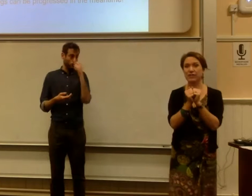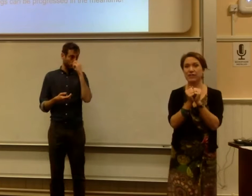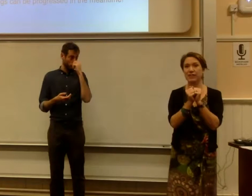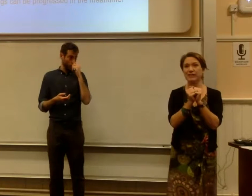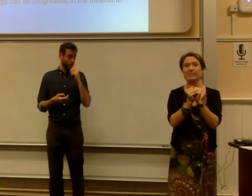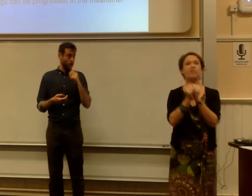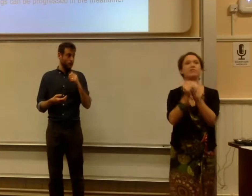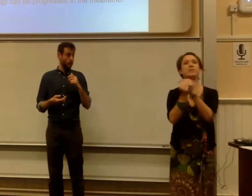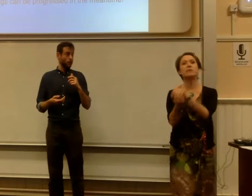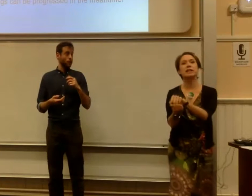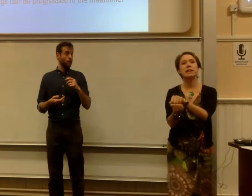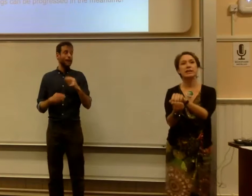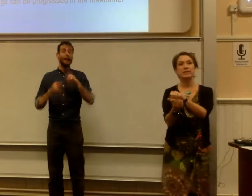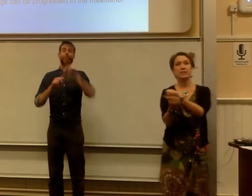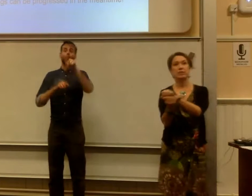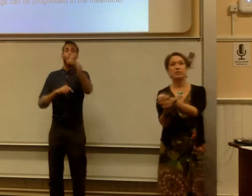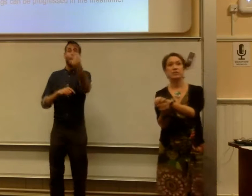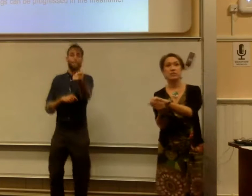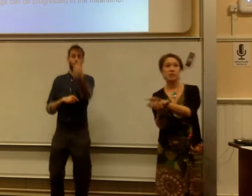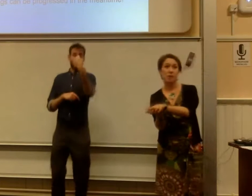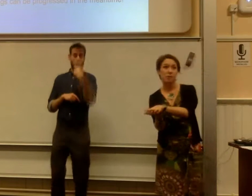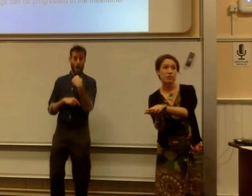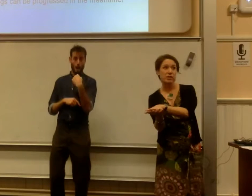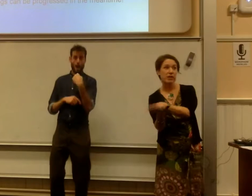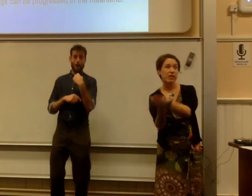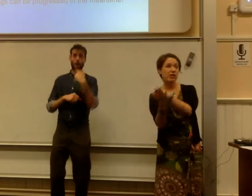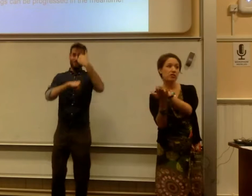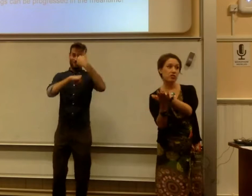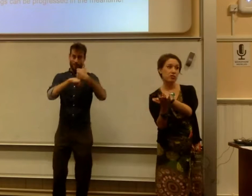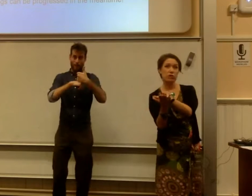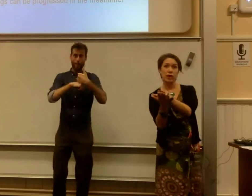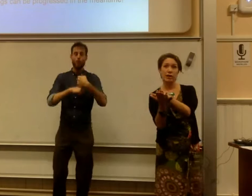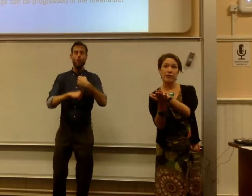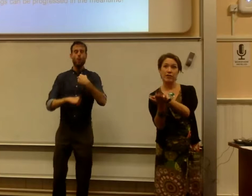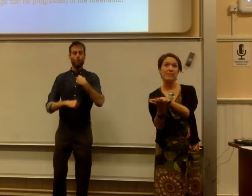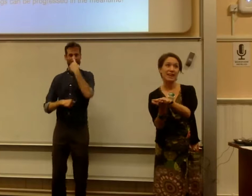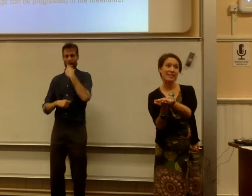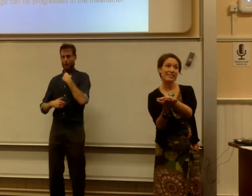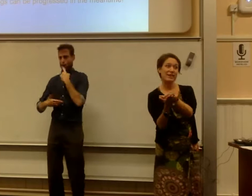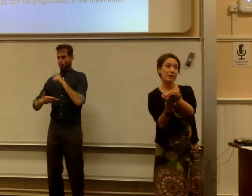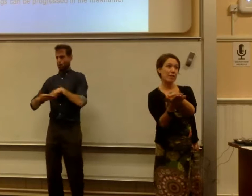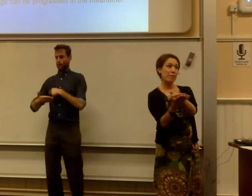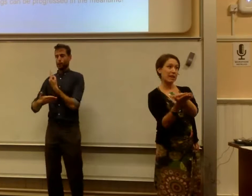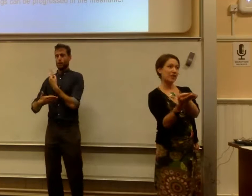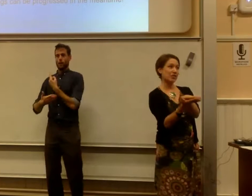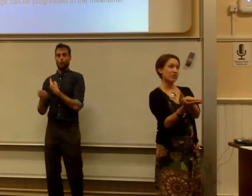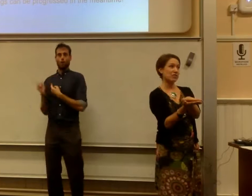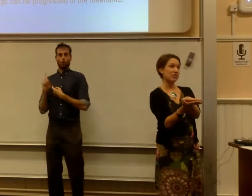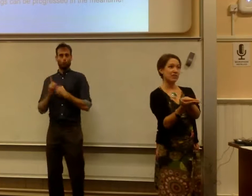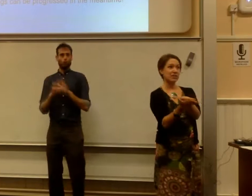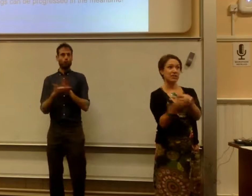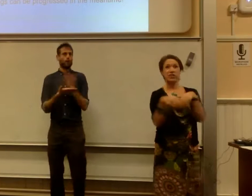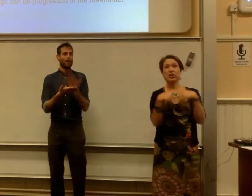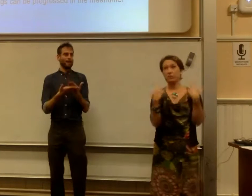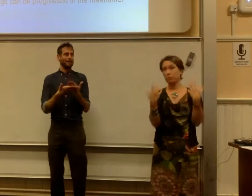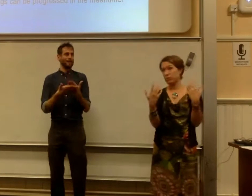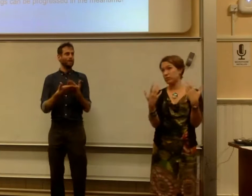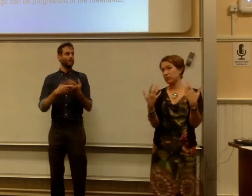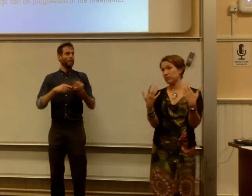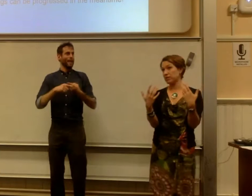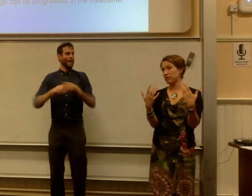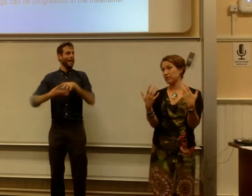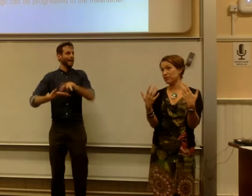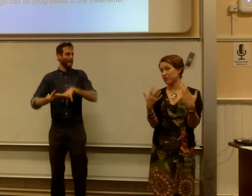application translated. And if somebody needs to commission an interpreter to translate their application into written English, then